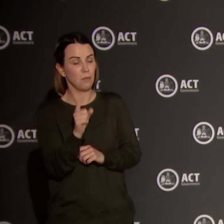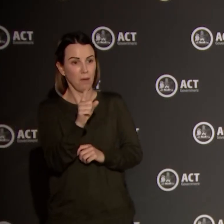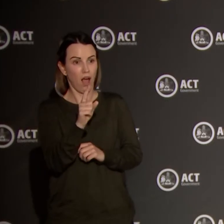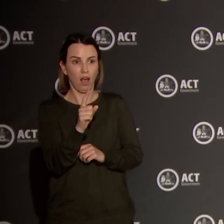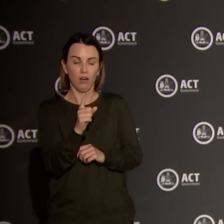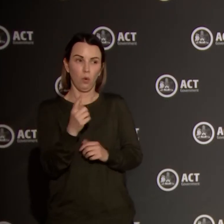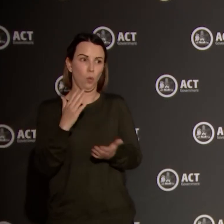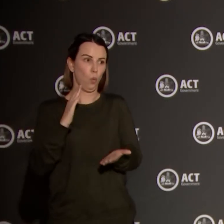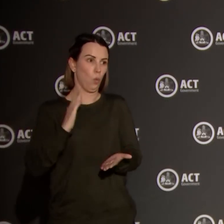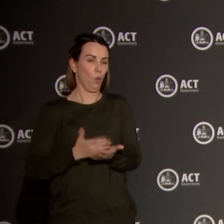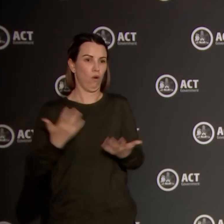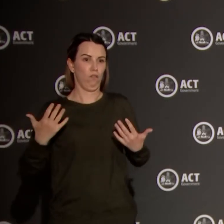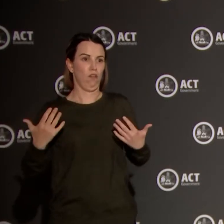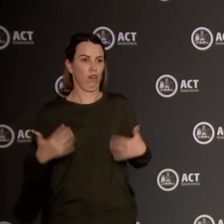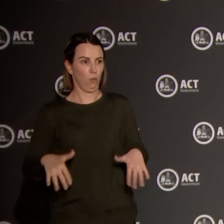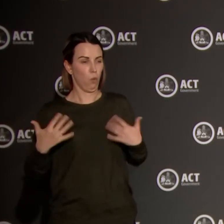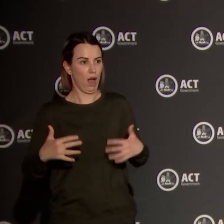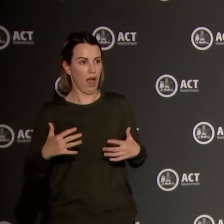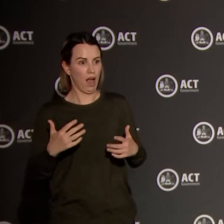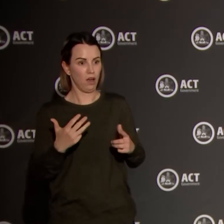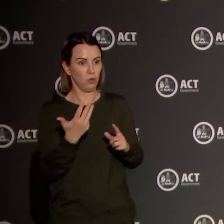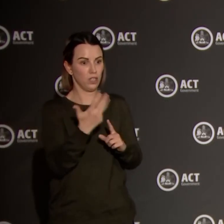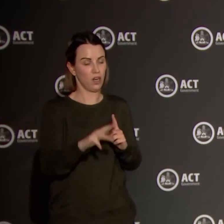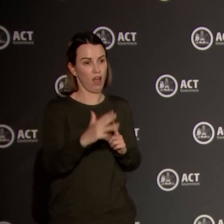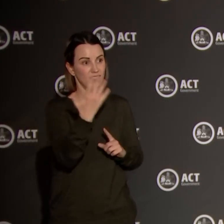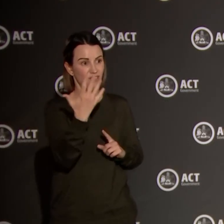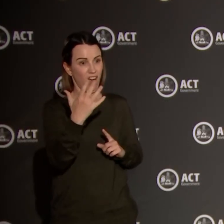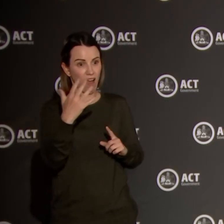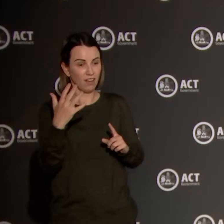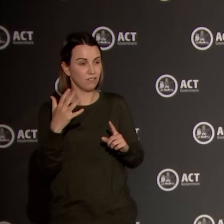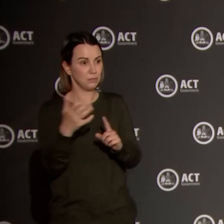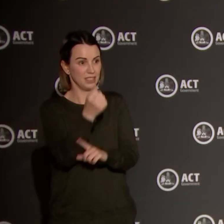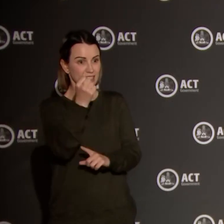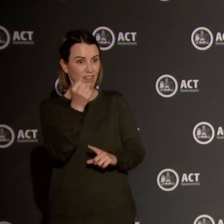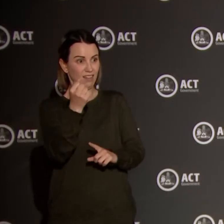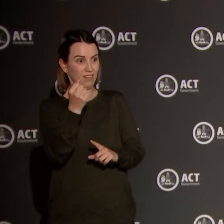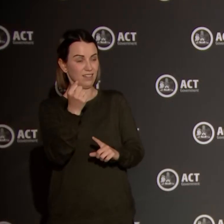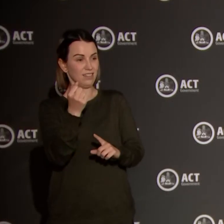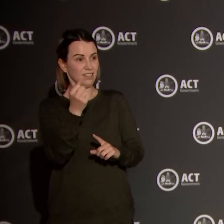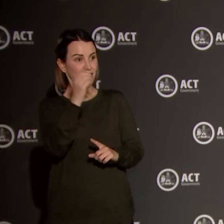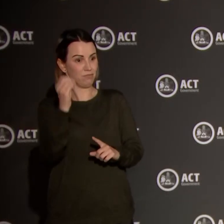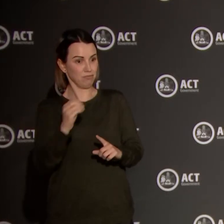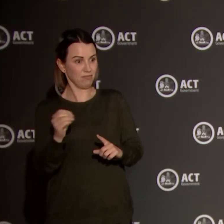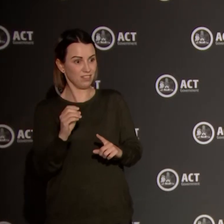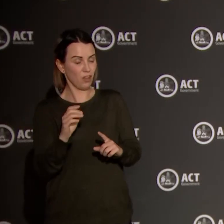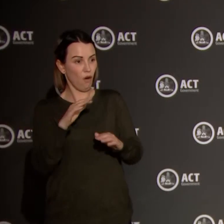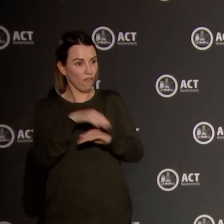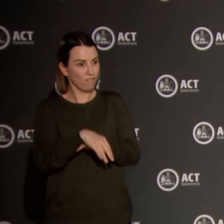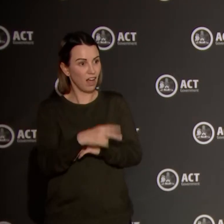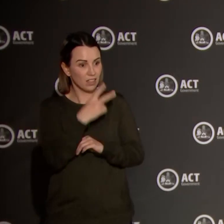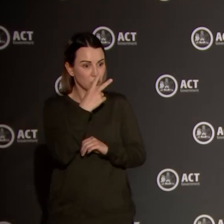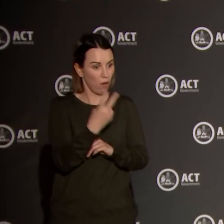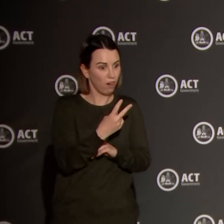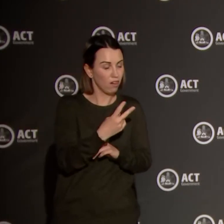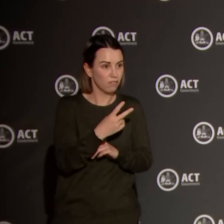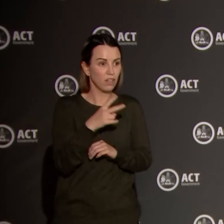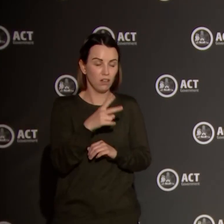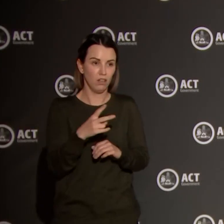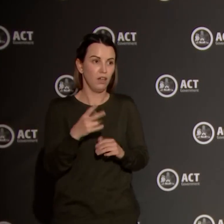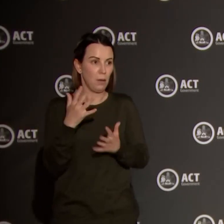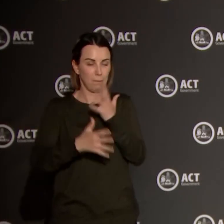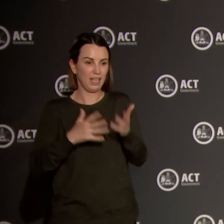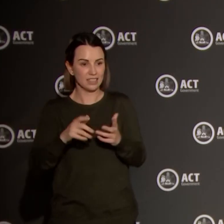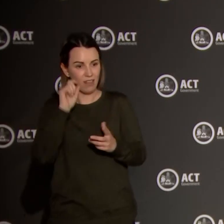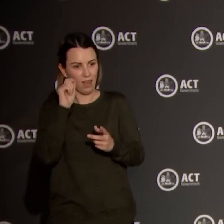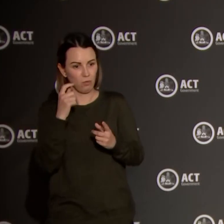to 95% of people aged 12 and over with our first dose vaccination, which means it's pretty likely that they'll get